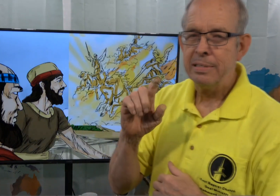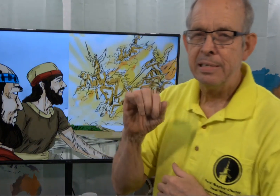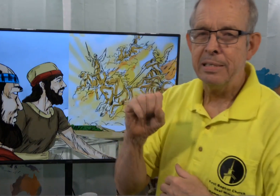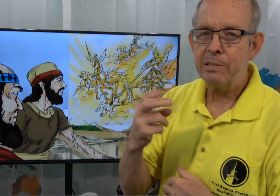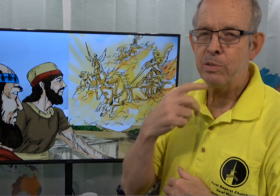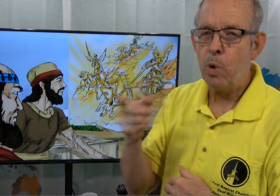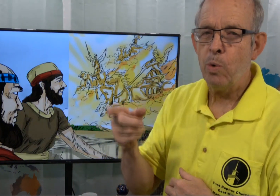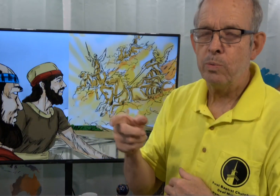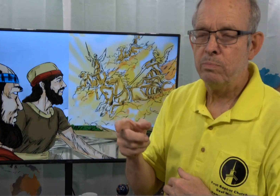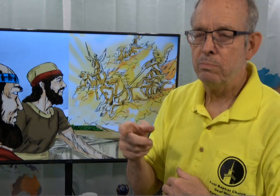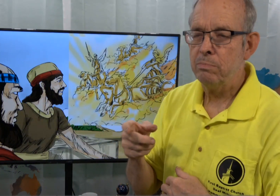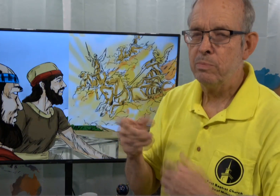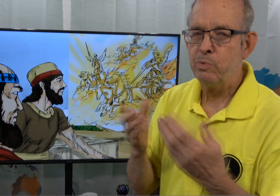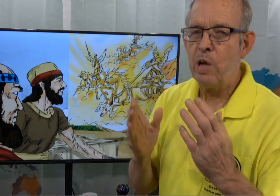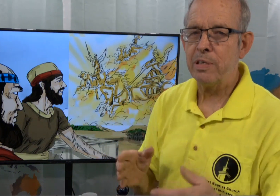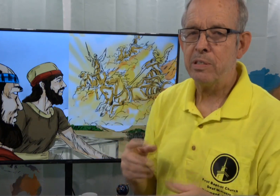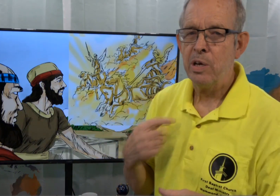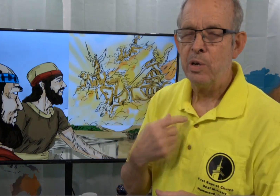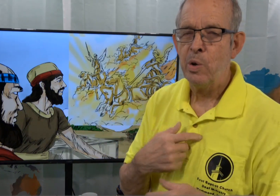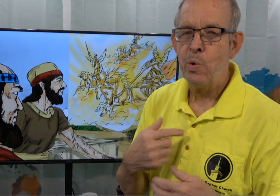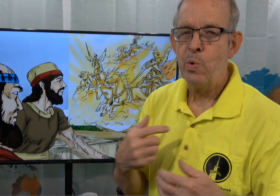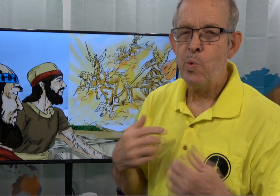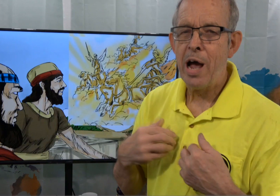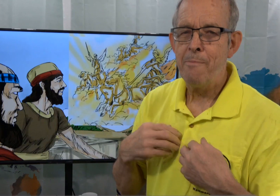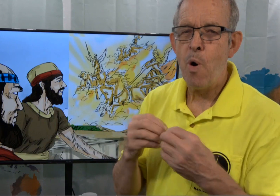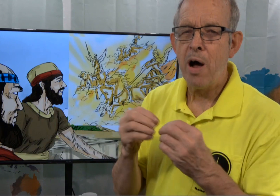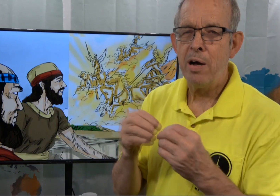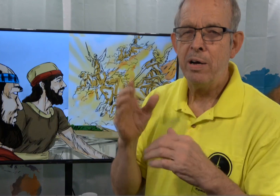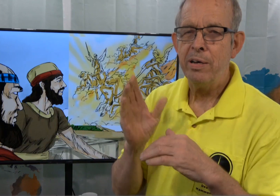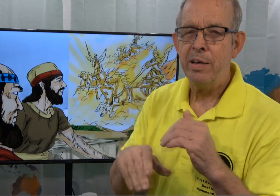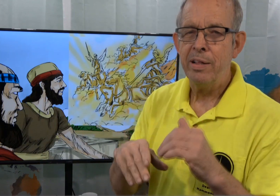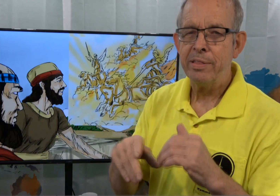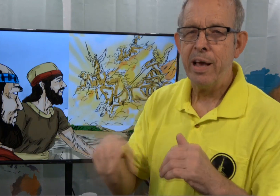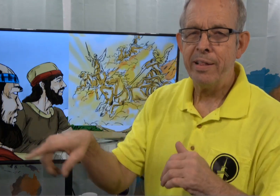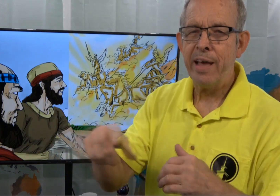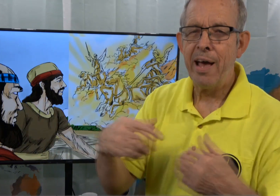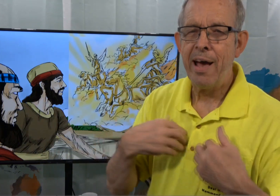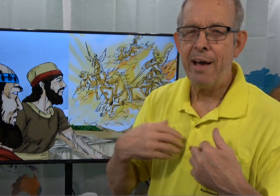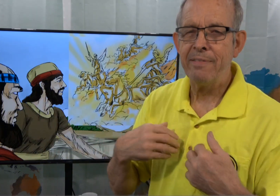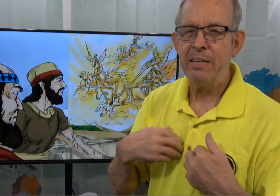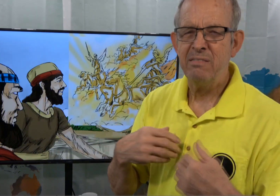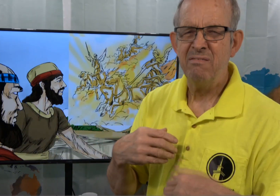And that's just so stupid. We have more than they have.